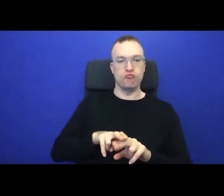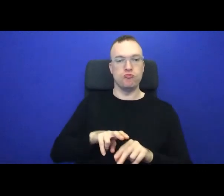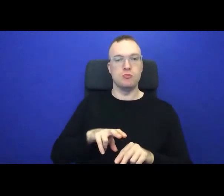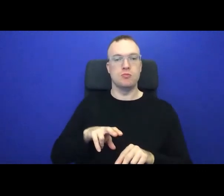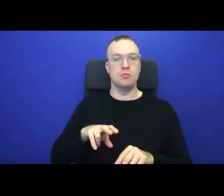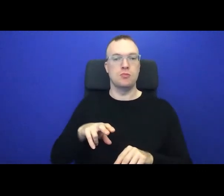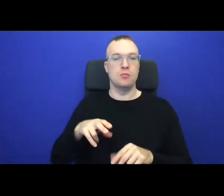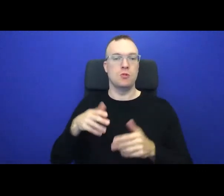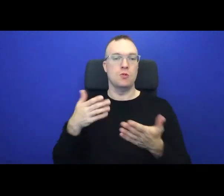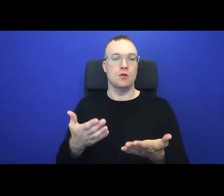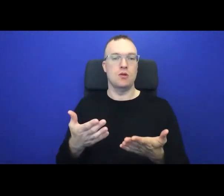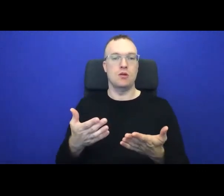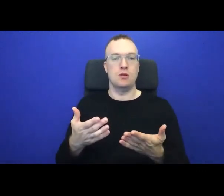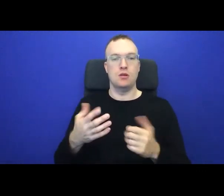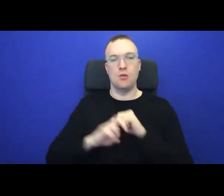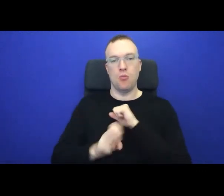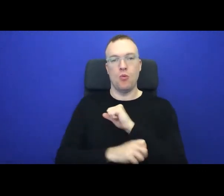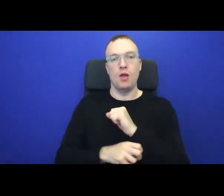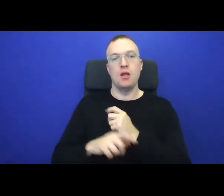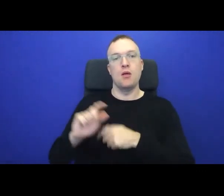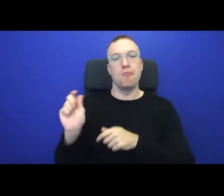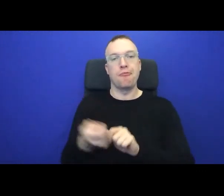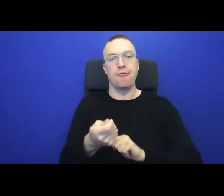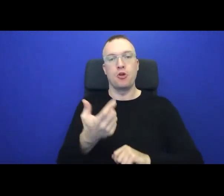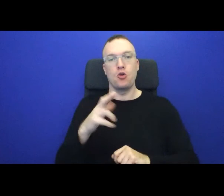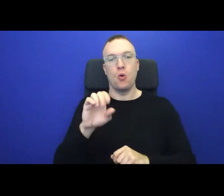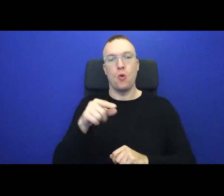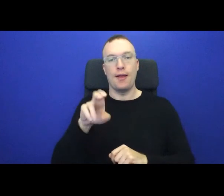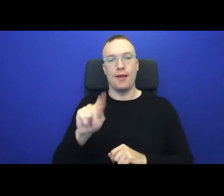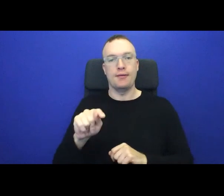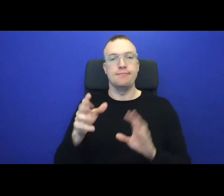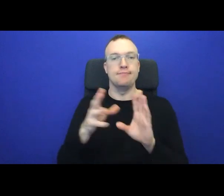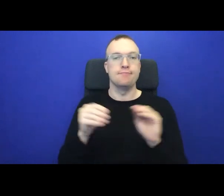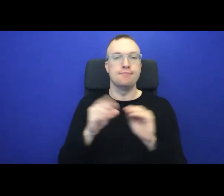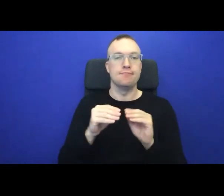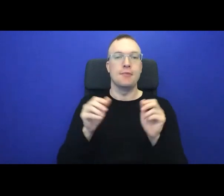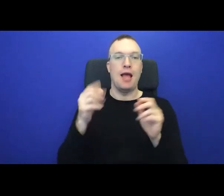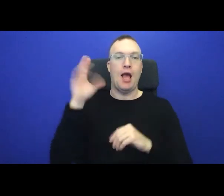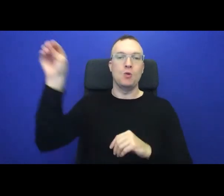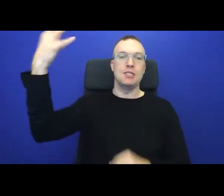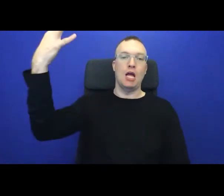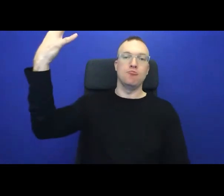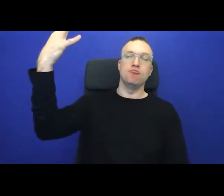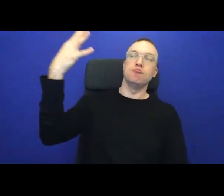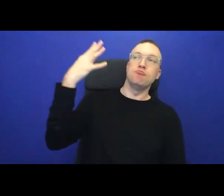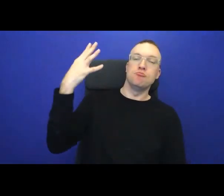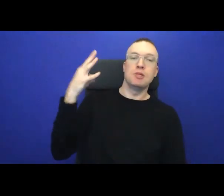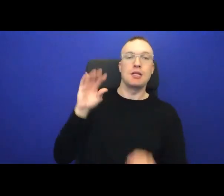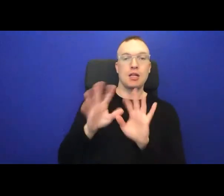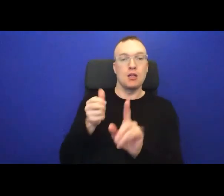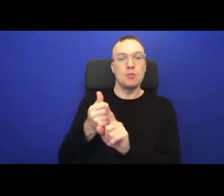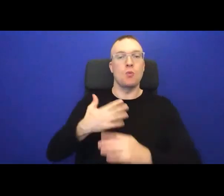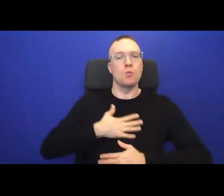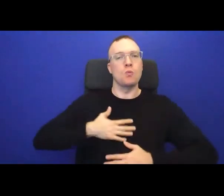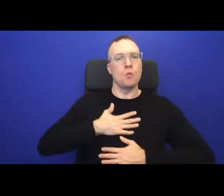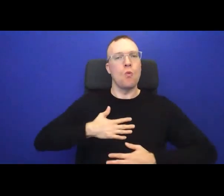on the bridge, playing croquet on the lawns, lounging about, sunbathing and so on. So Hawking clearly had a great time